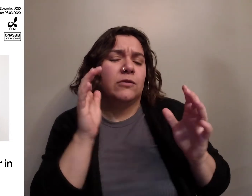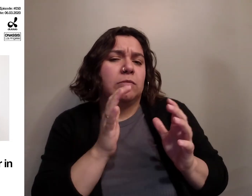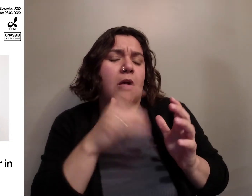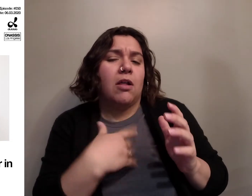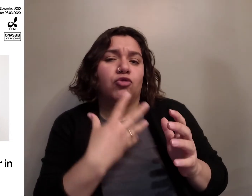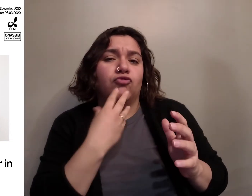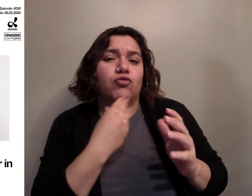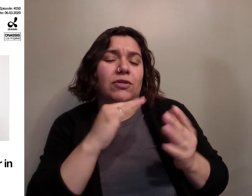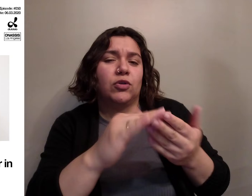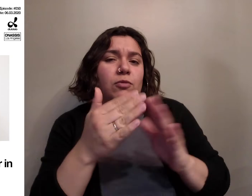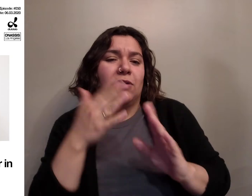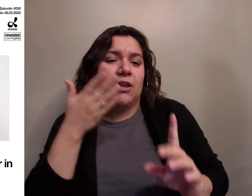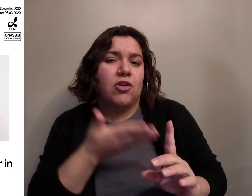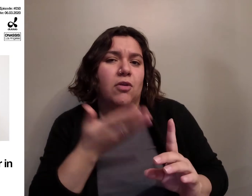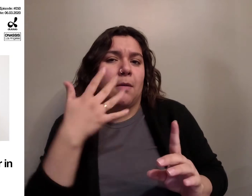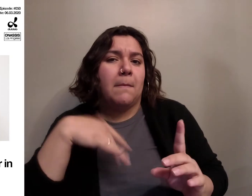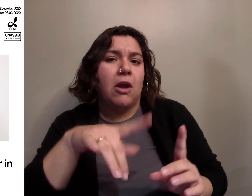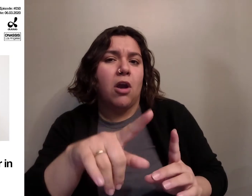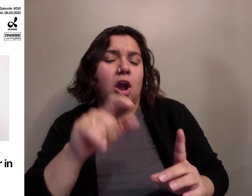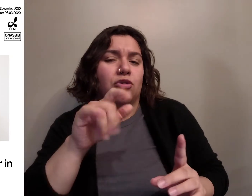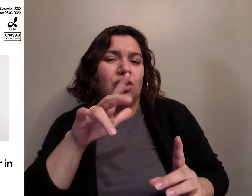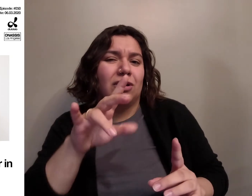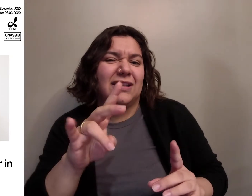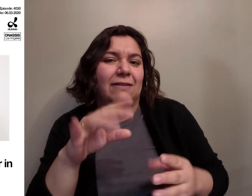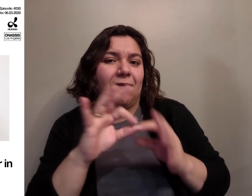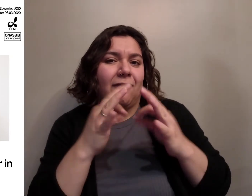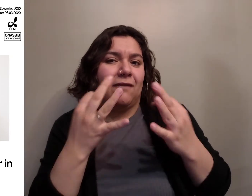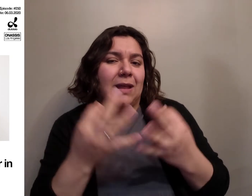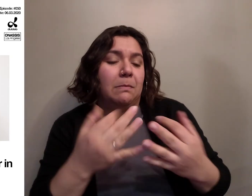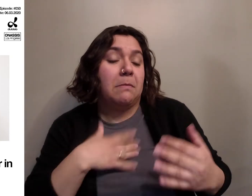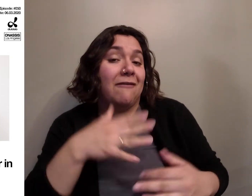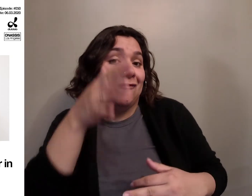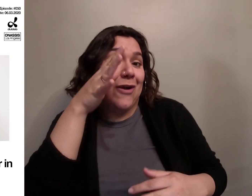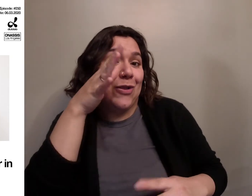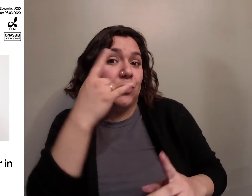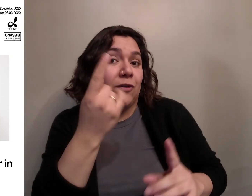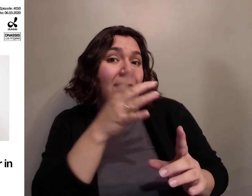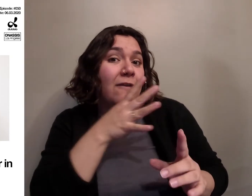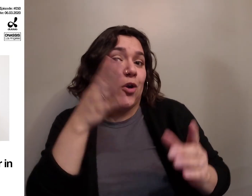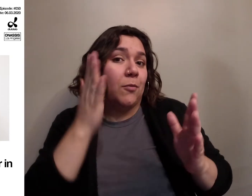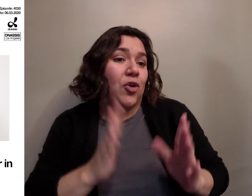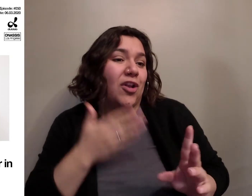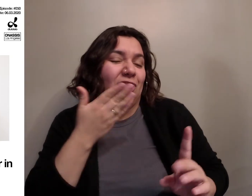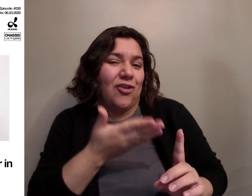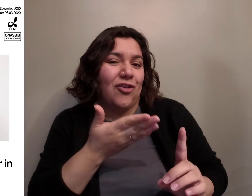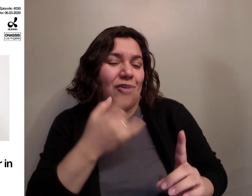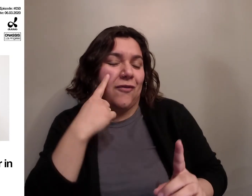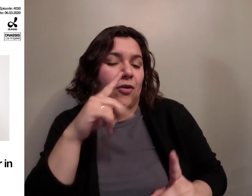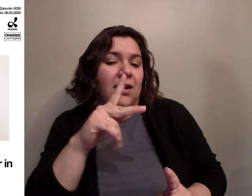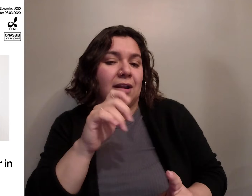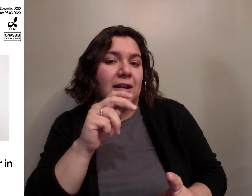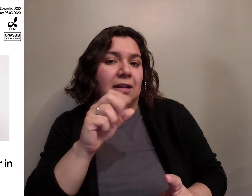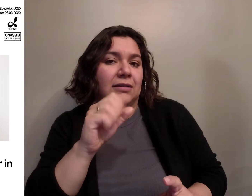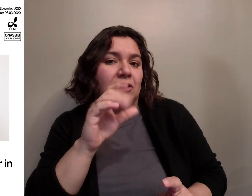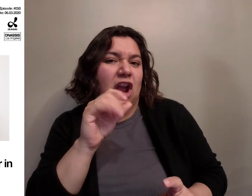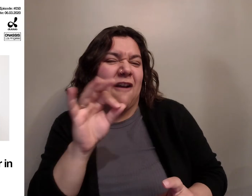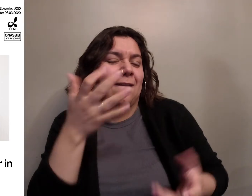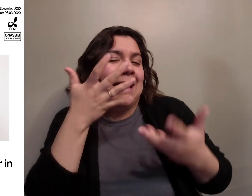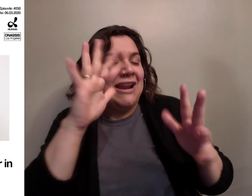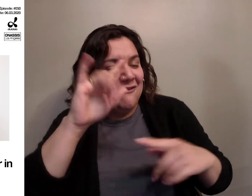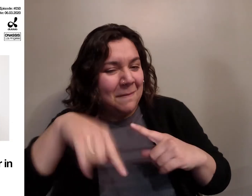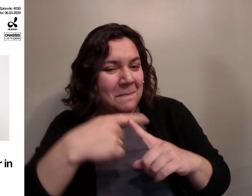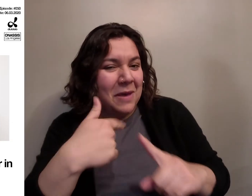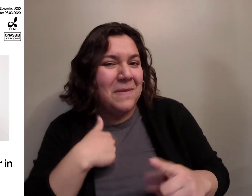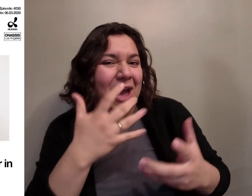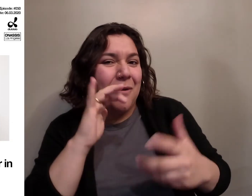There was a very, very small Jewish community in Haiti, about 137 families, and my father was a farmer